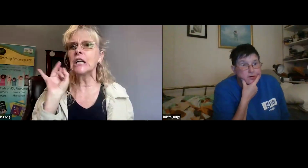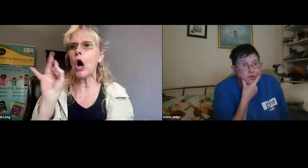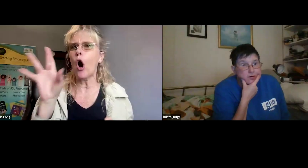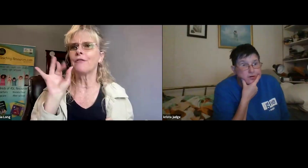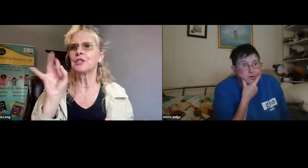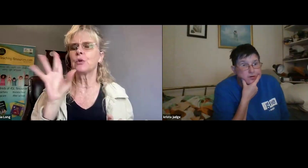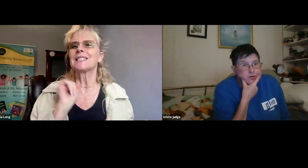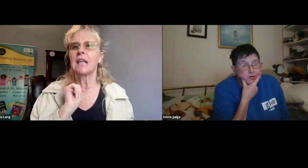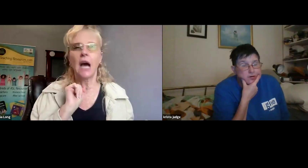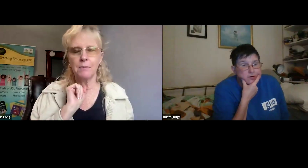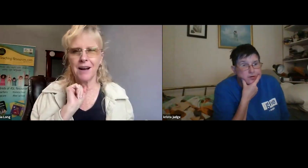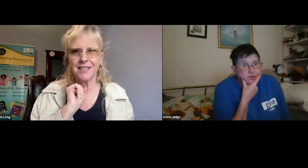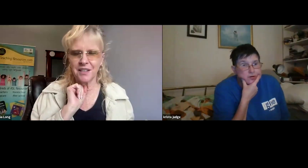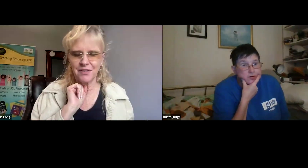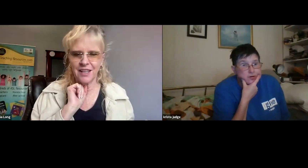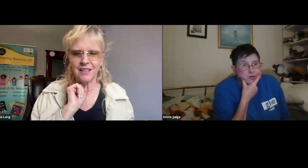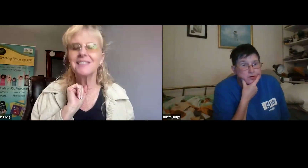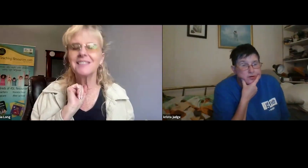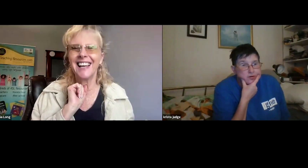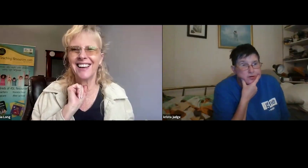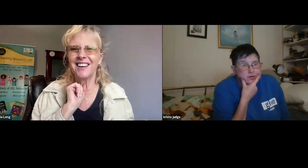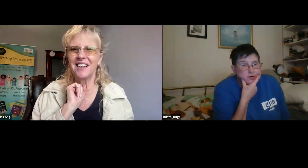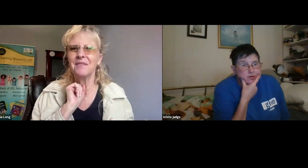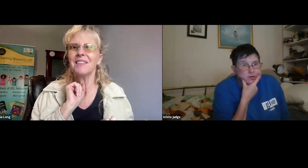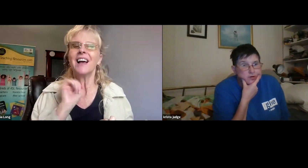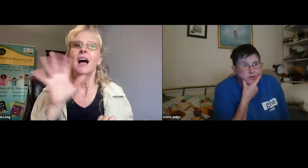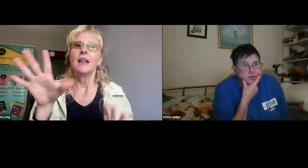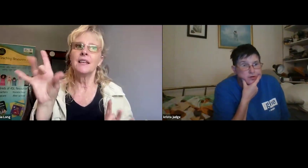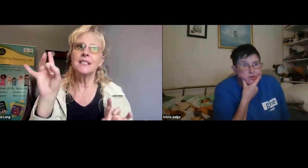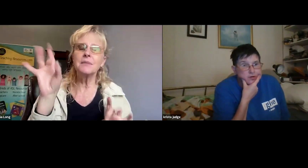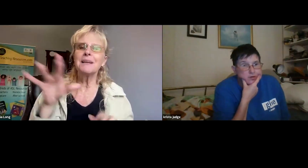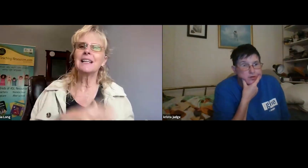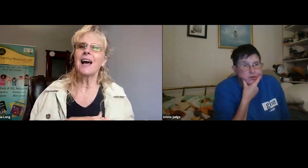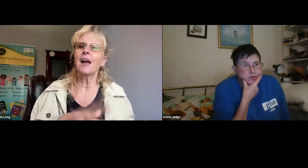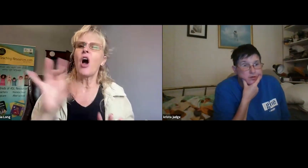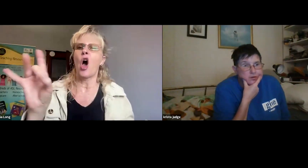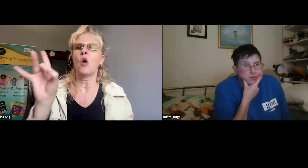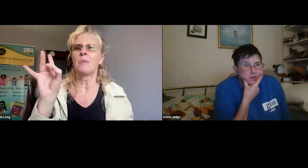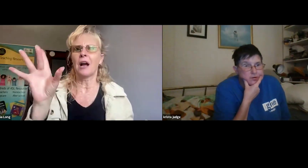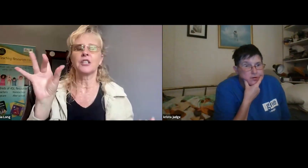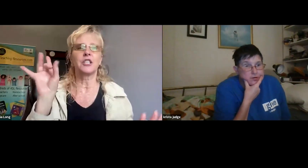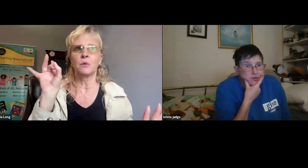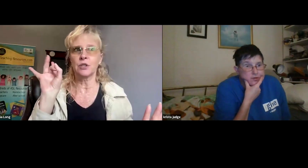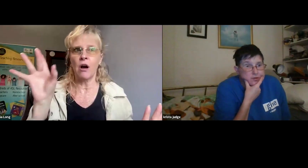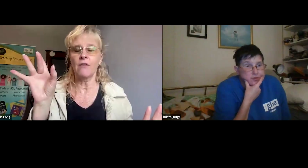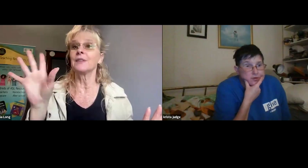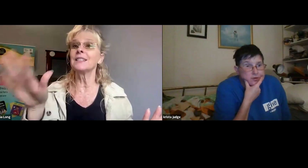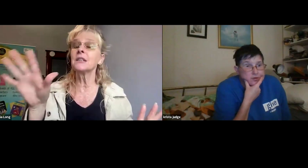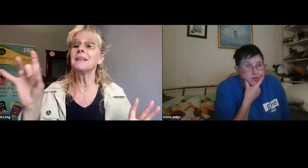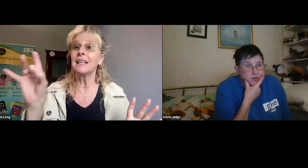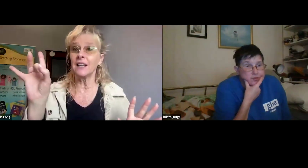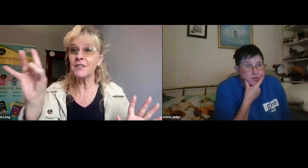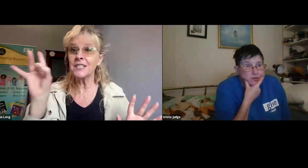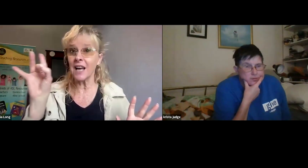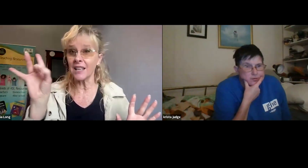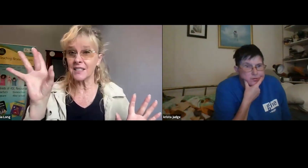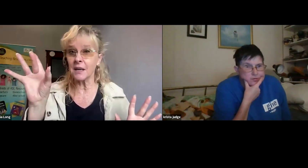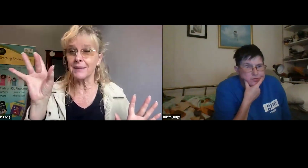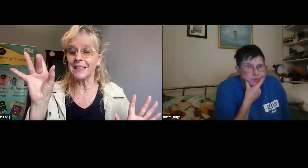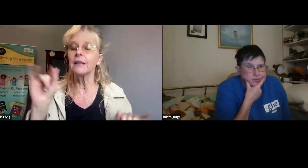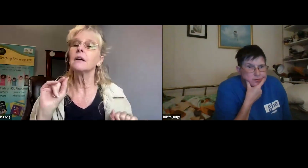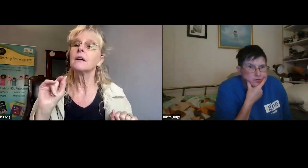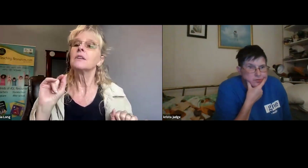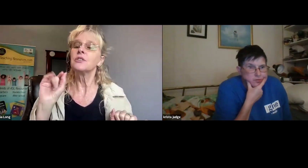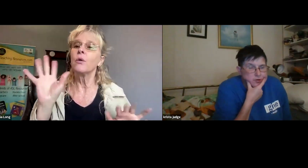I'm flicking it off, so it's not a positive thing. This could be like, oh my gosh, it was awful. This could be to